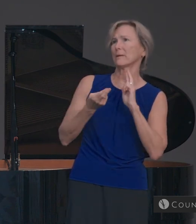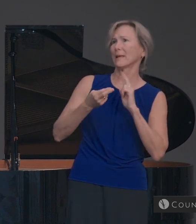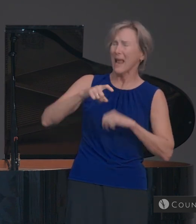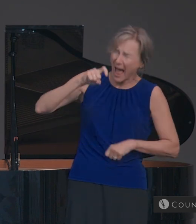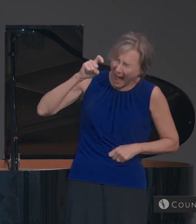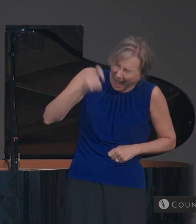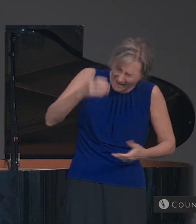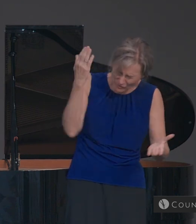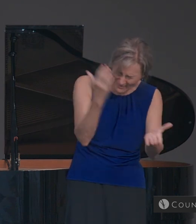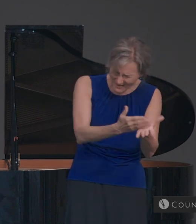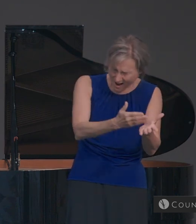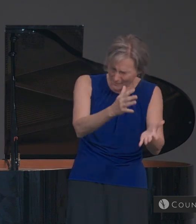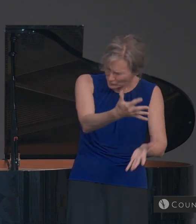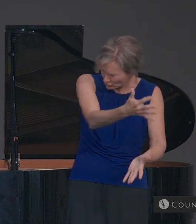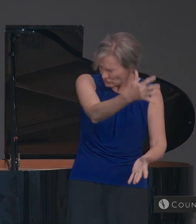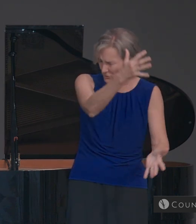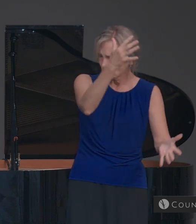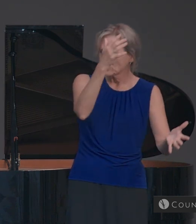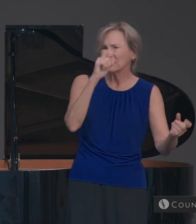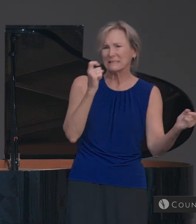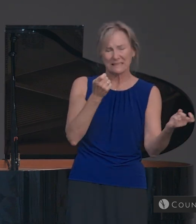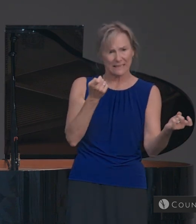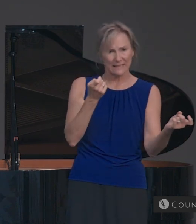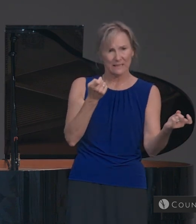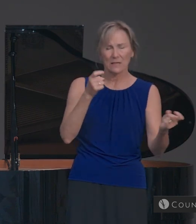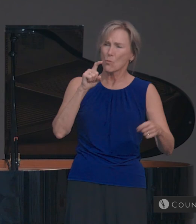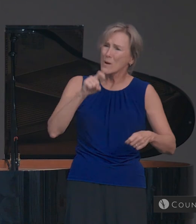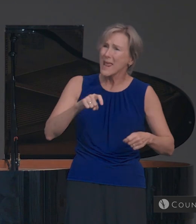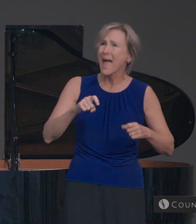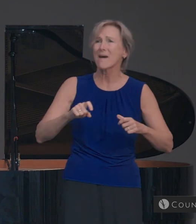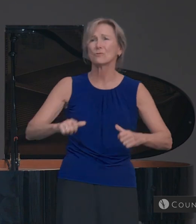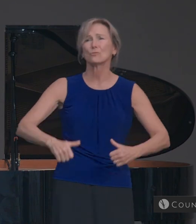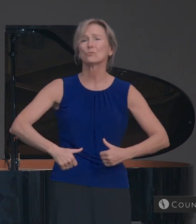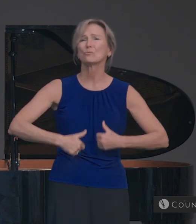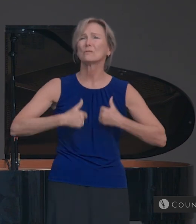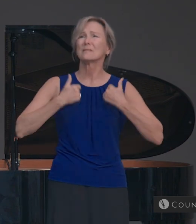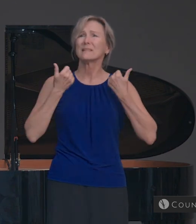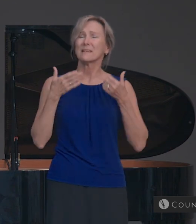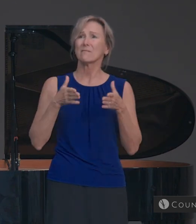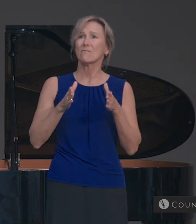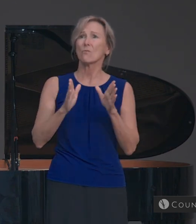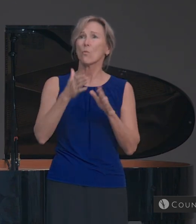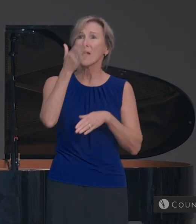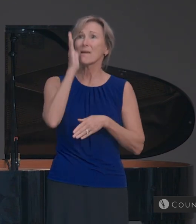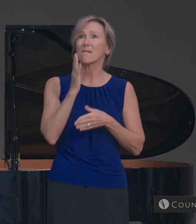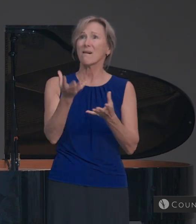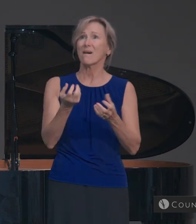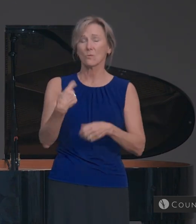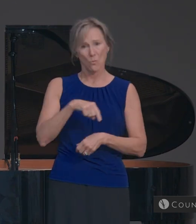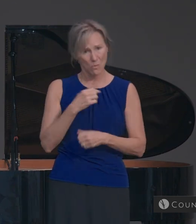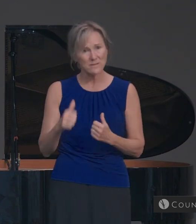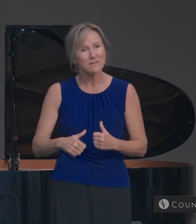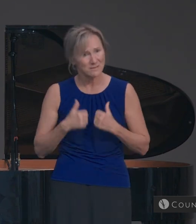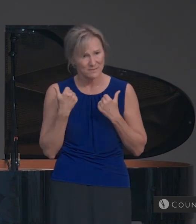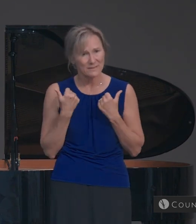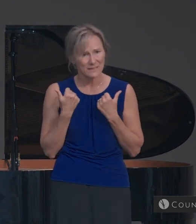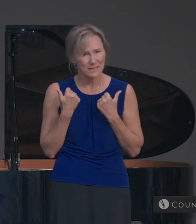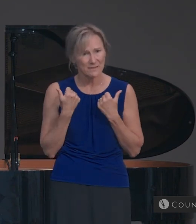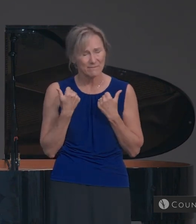got to stop. We have to live the way God wants us to live.